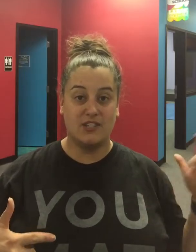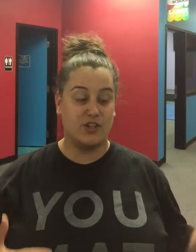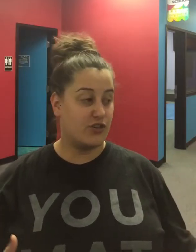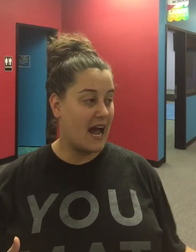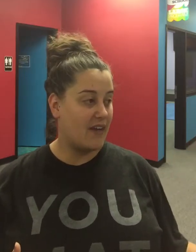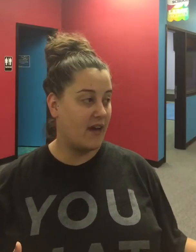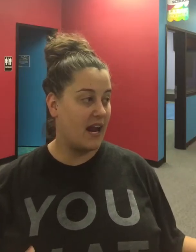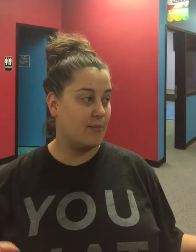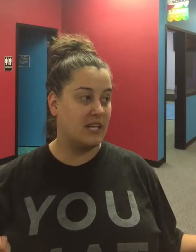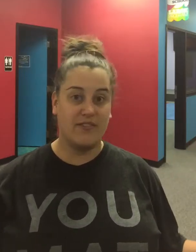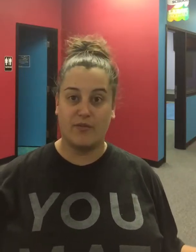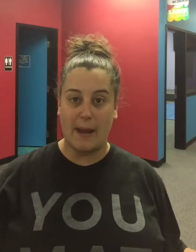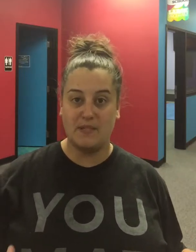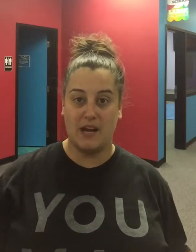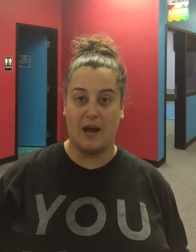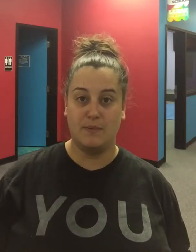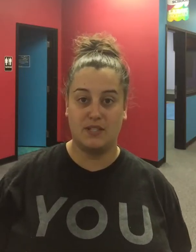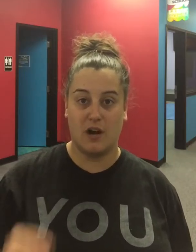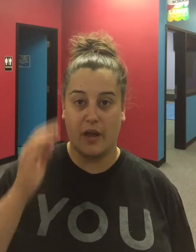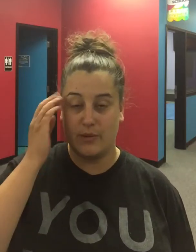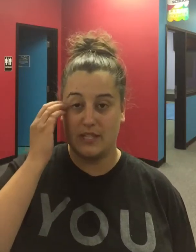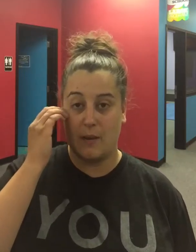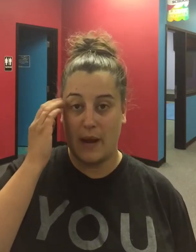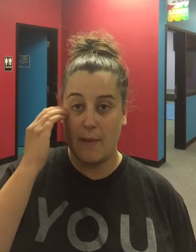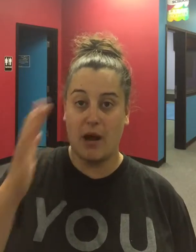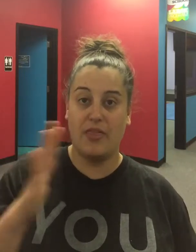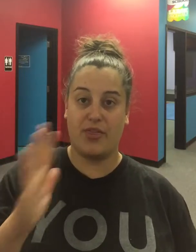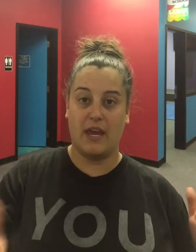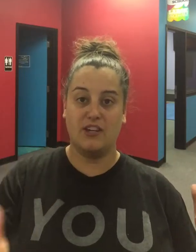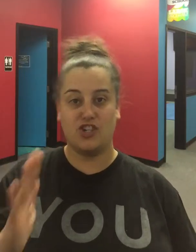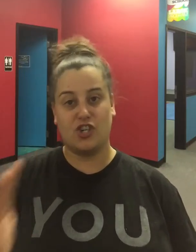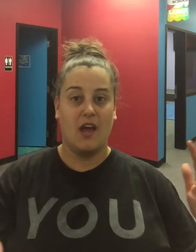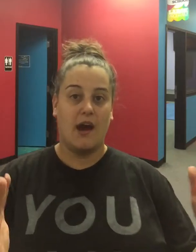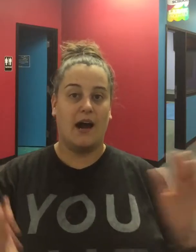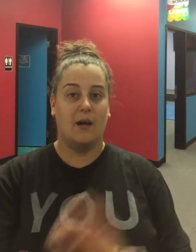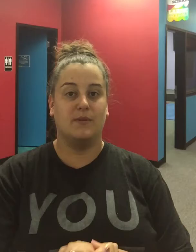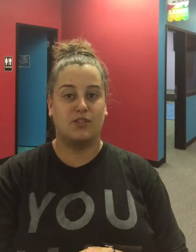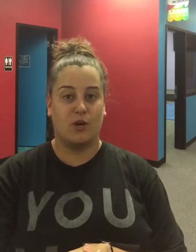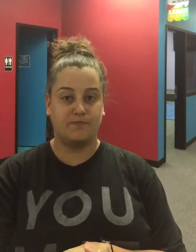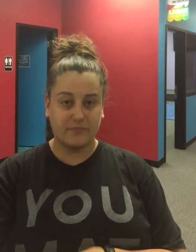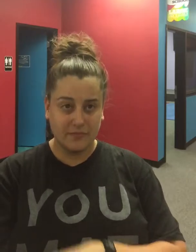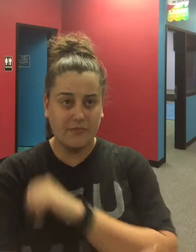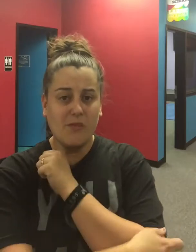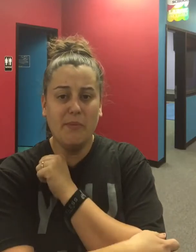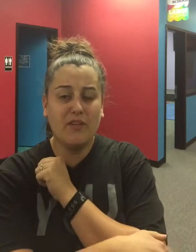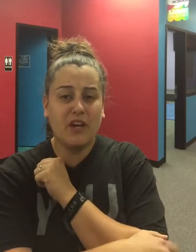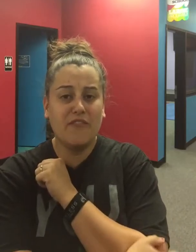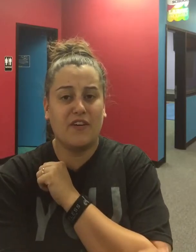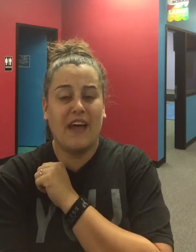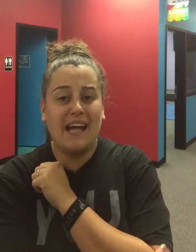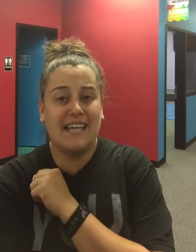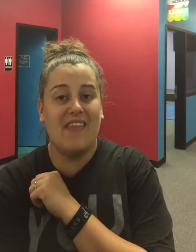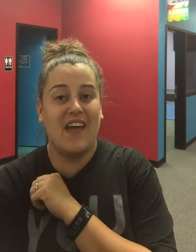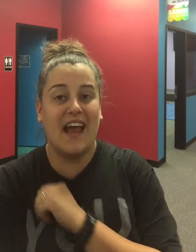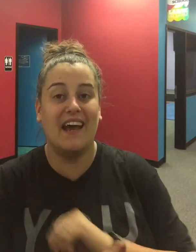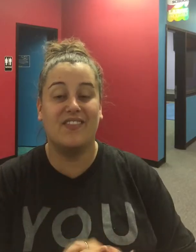is the drive, and I believe it wraps it up, so it was about a month-ish, so be looking for that. And then